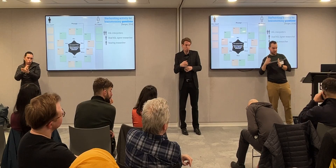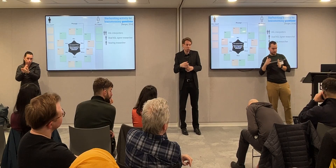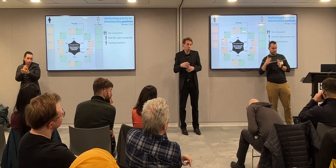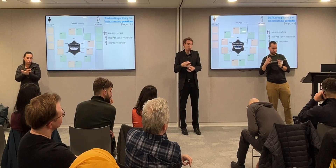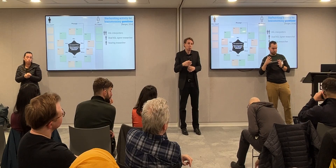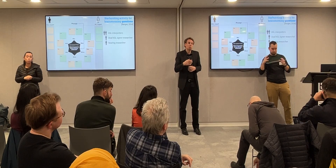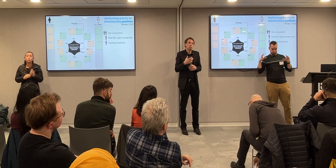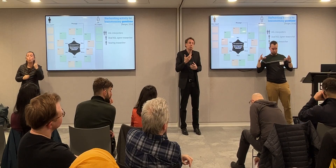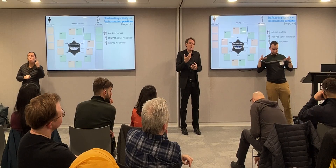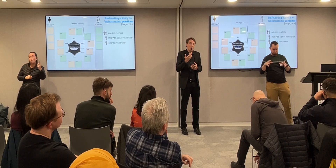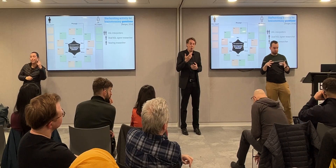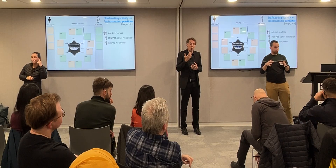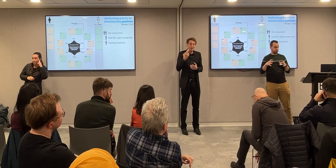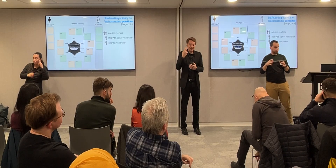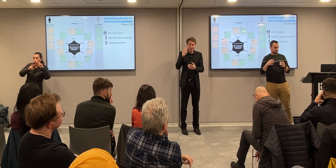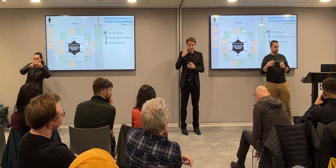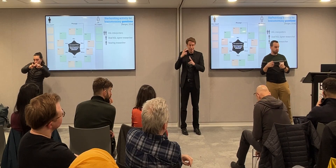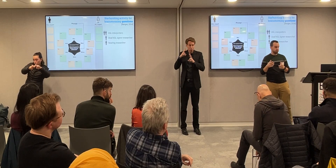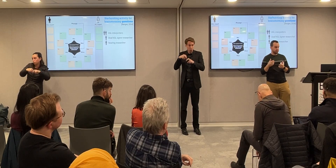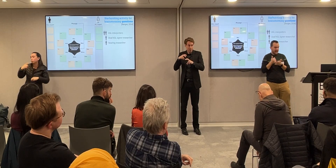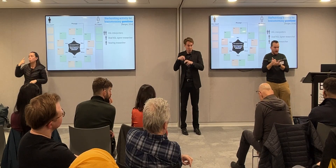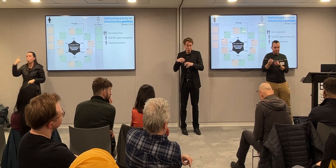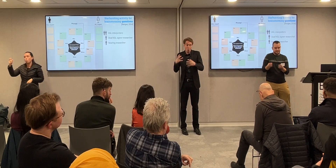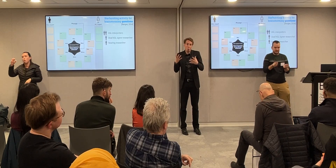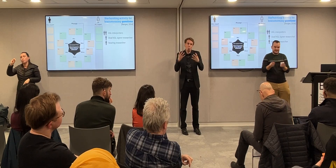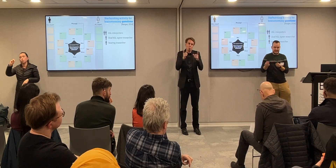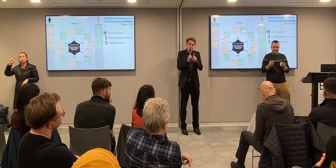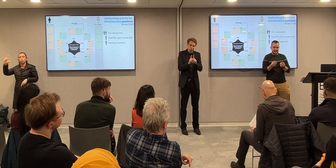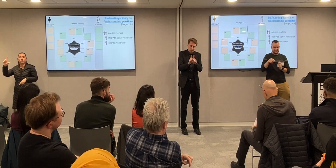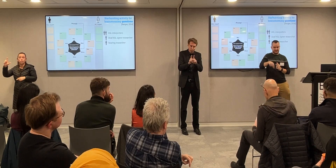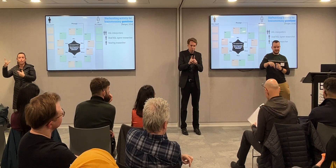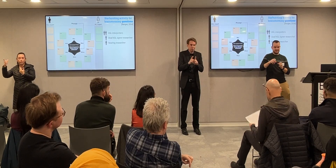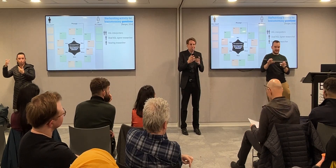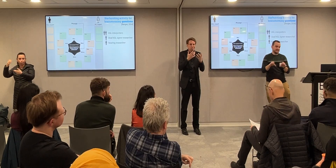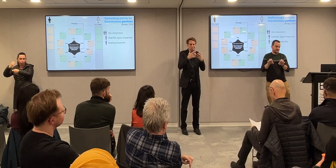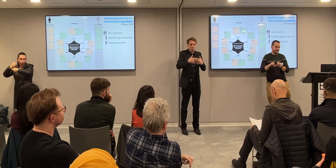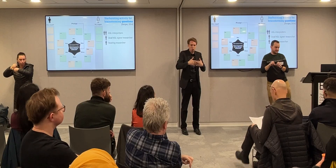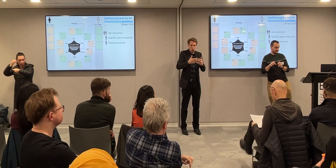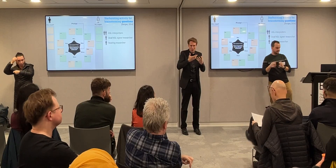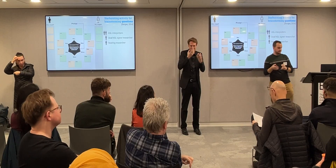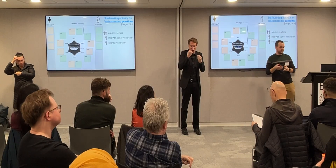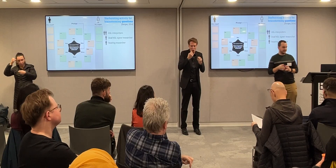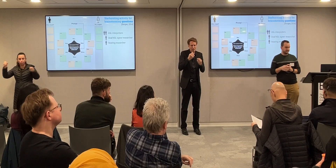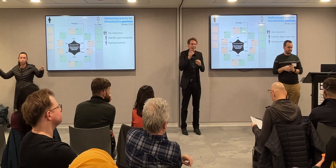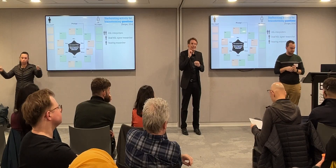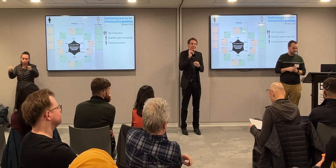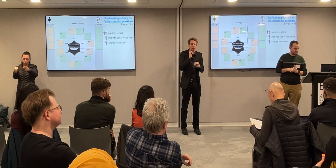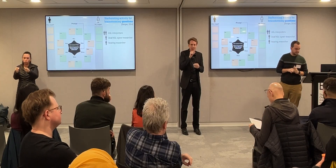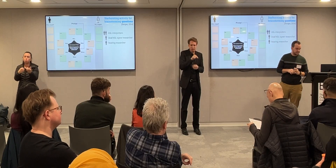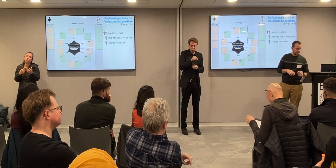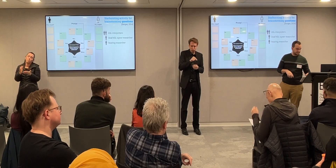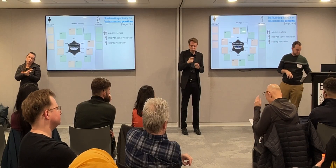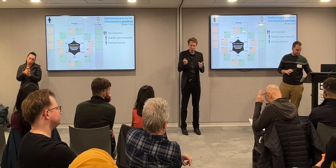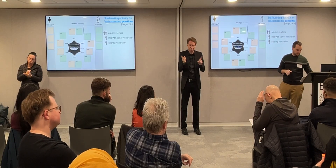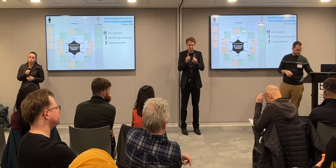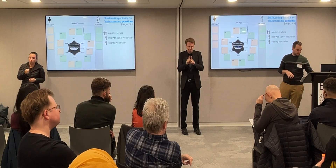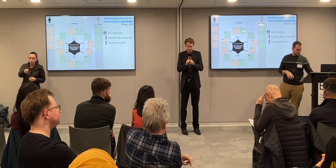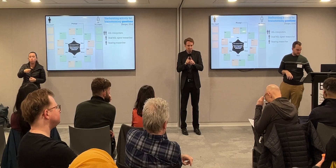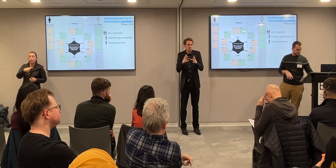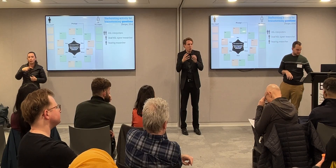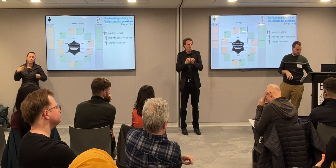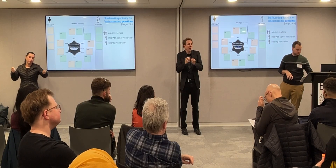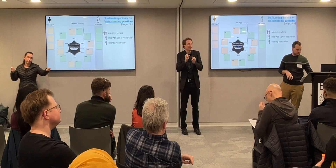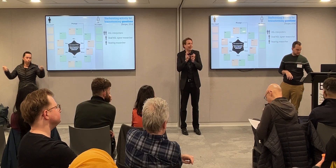a hearing machine learning practitioner. And the ASL interpreters would be there, and then I was there as well to